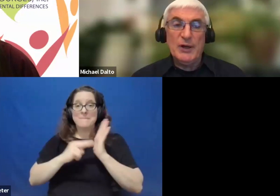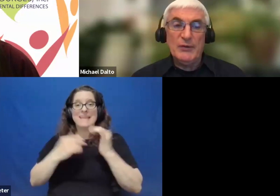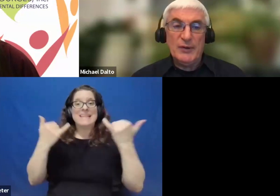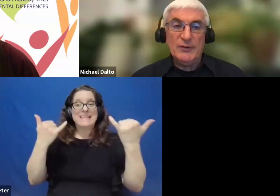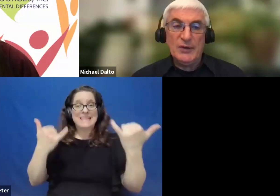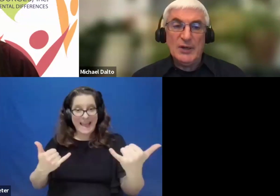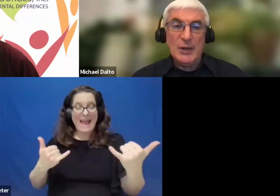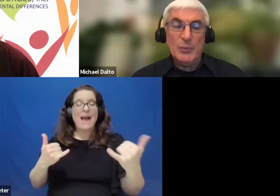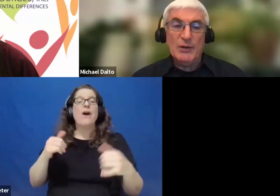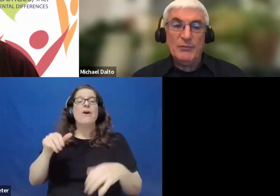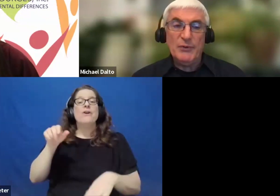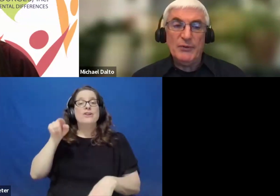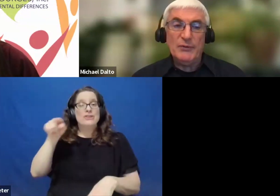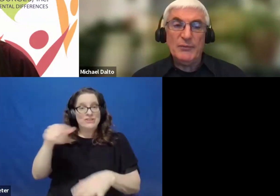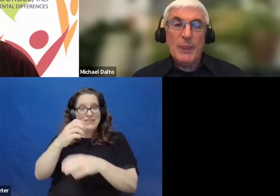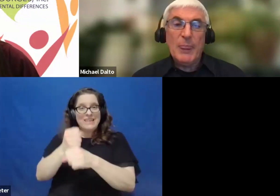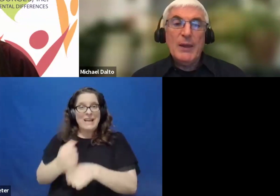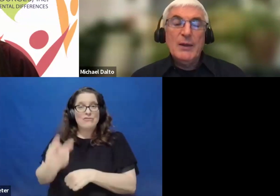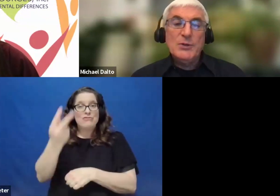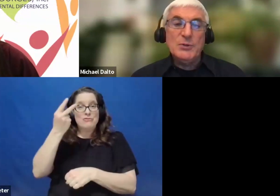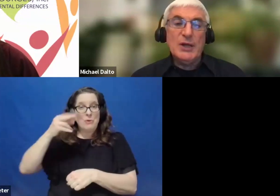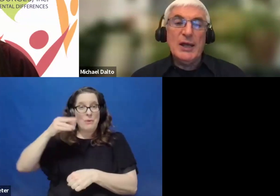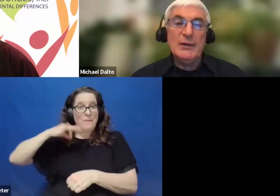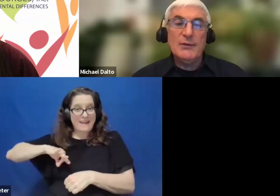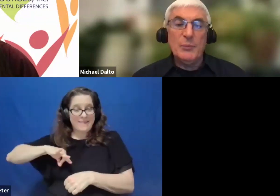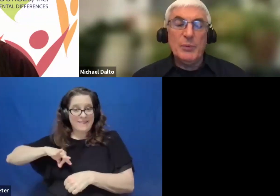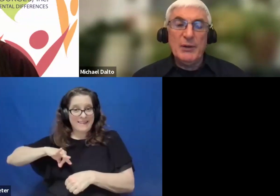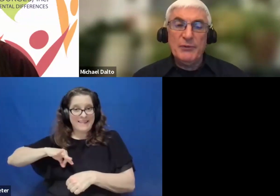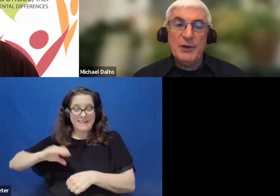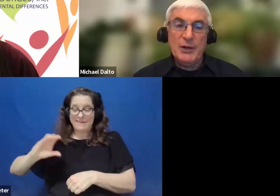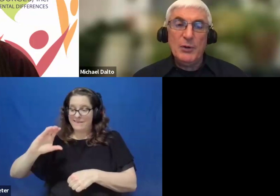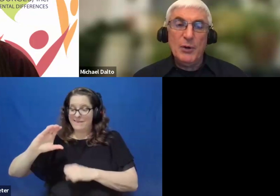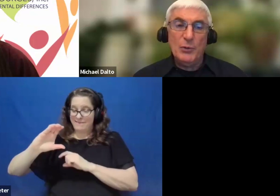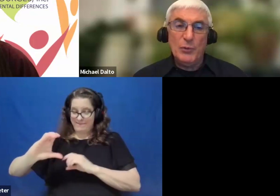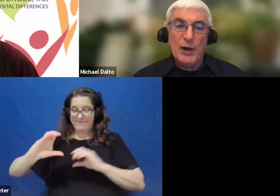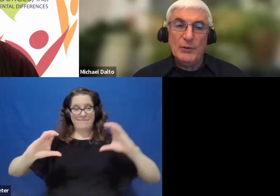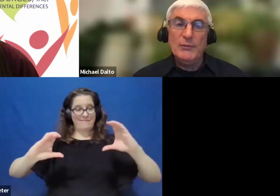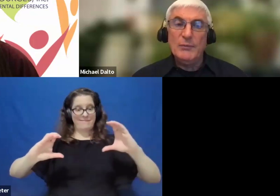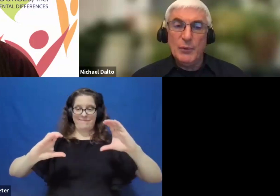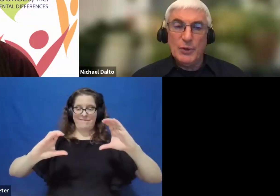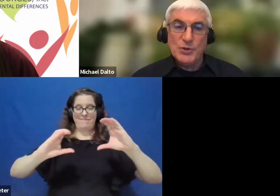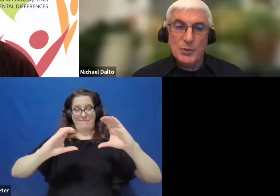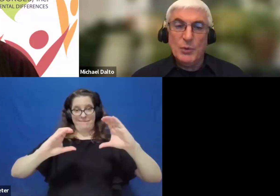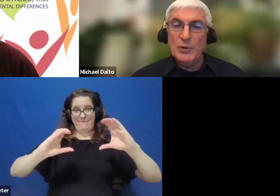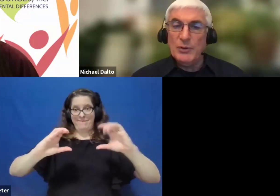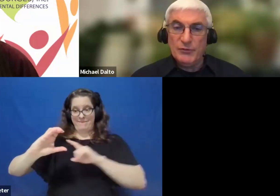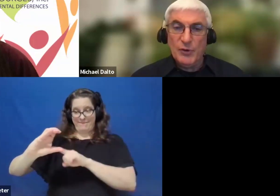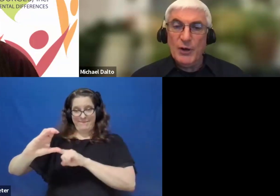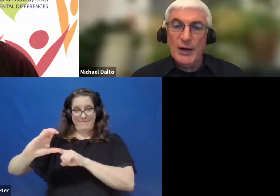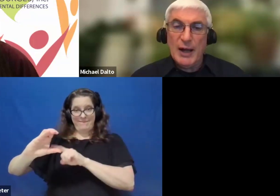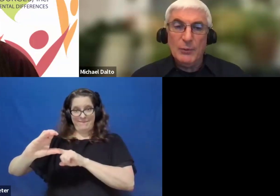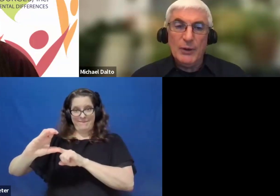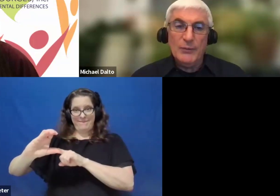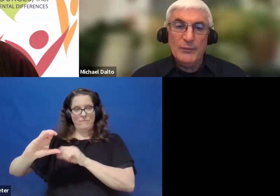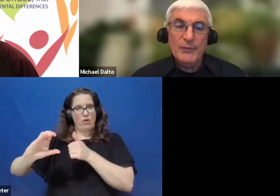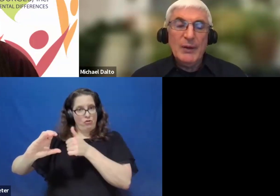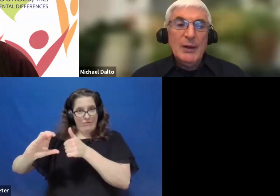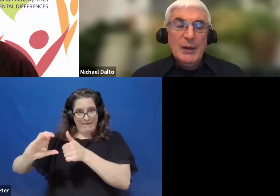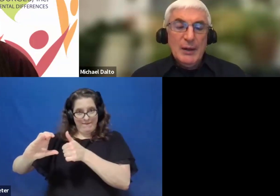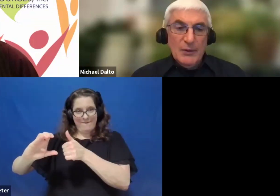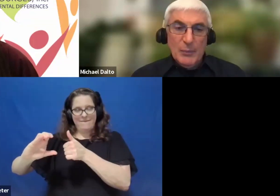different SSDI benefits. She'll get the benefit on her own record, which she will have started out